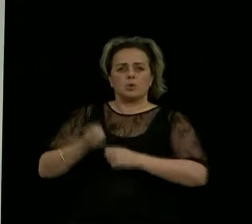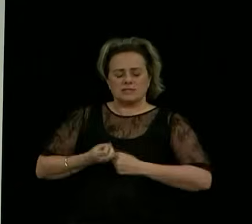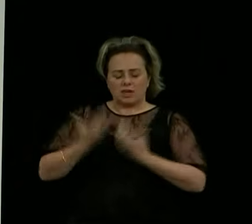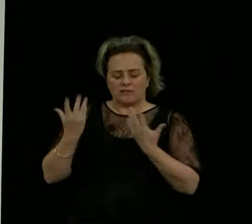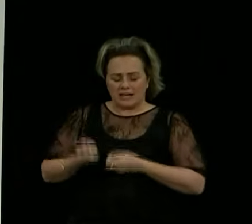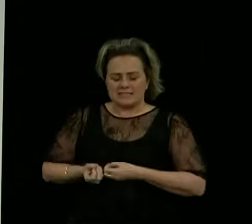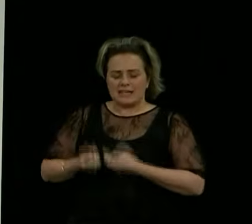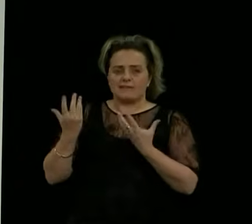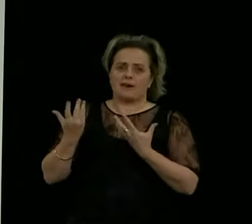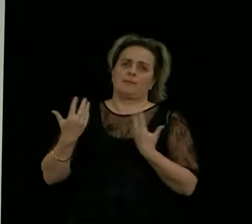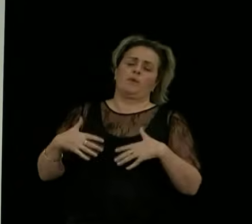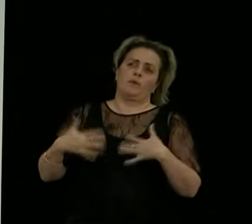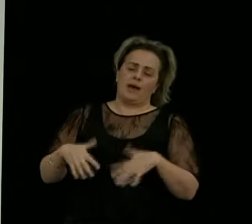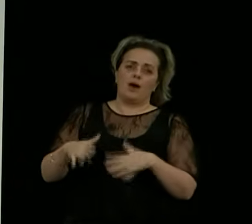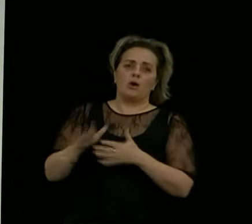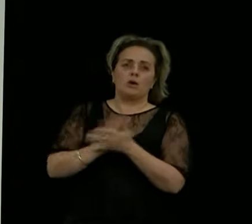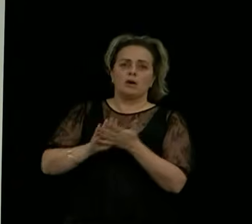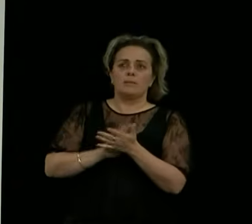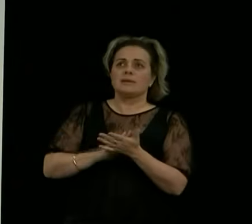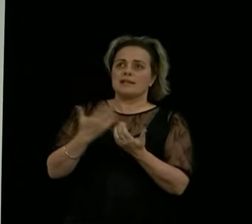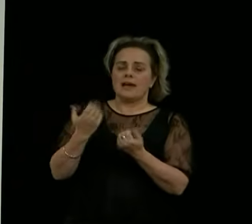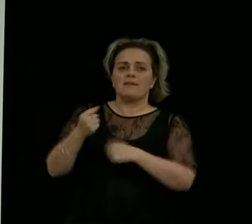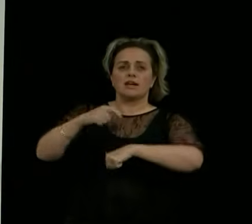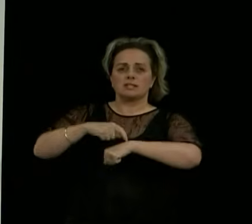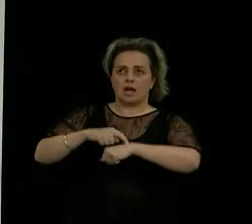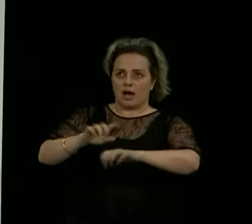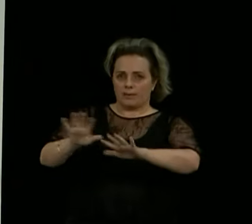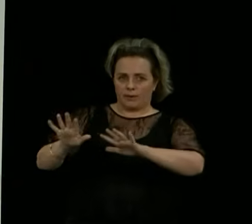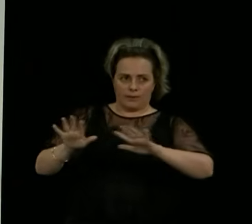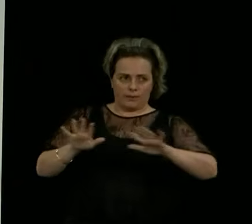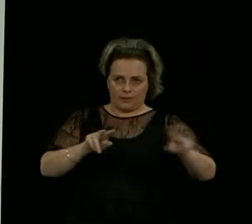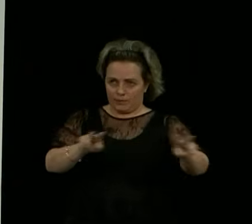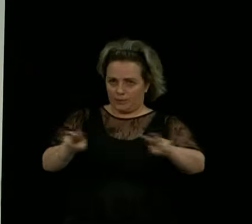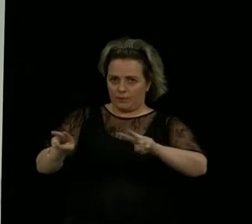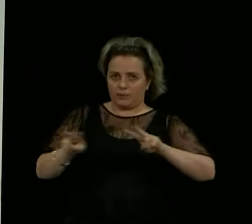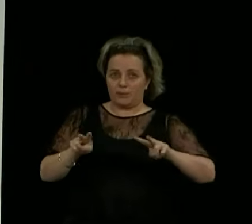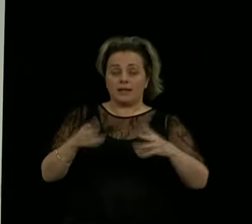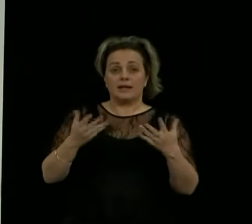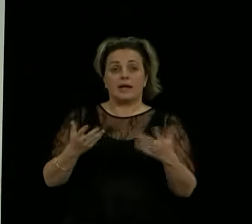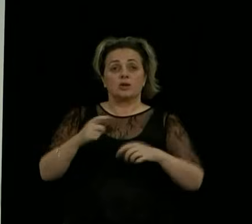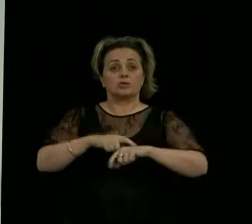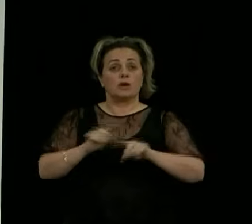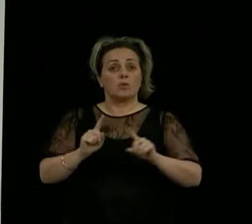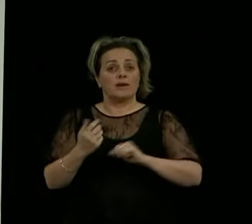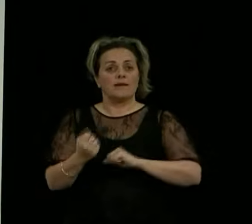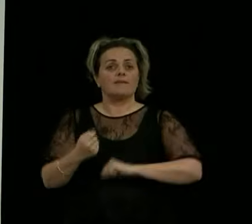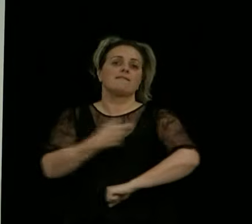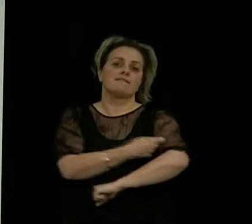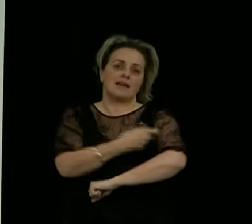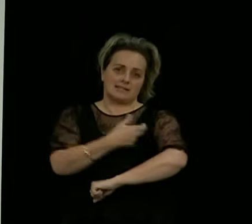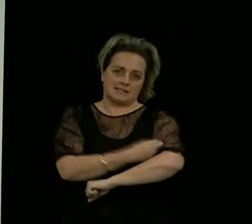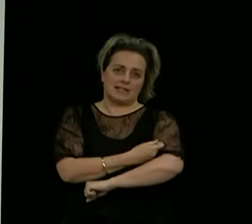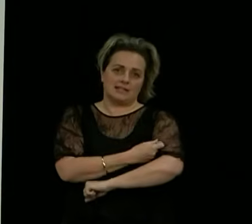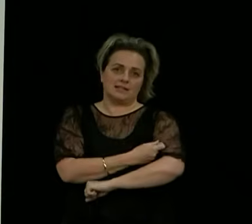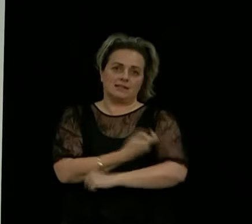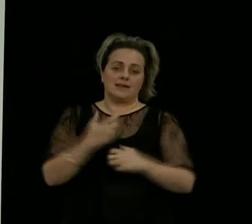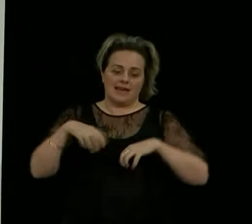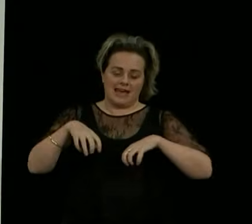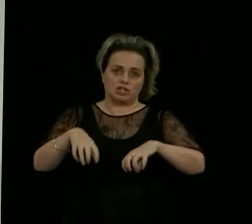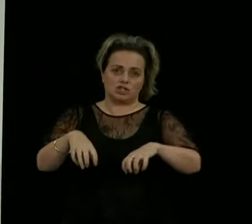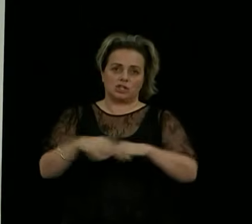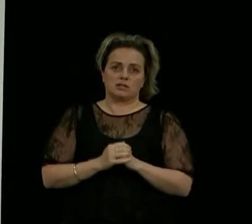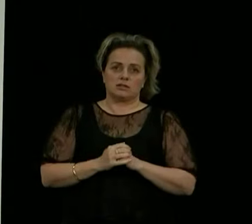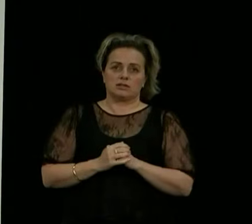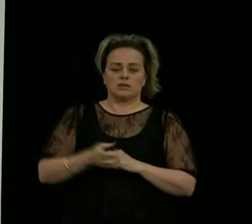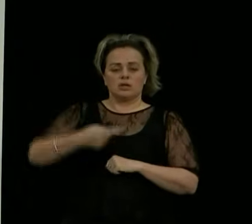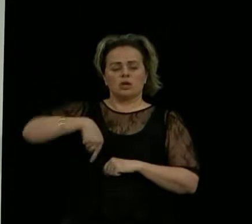Aucklanders, has given us the gift of time to get vaccinated. At the beginning of this outbreak, we said we were